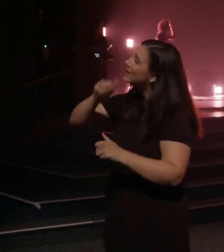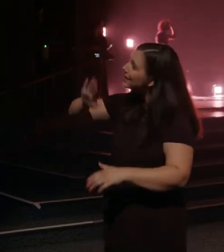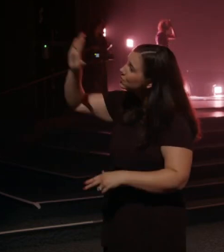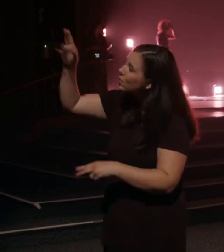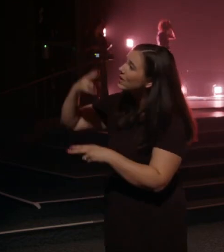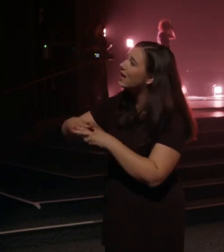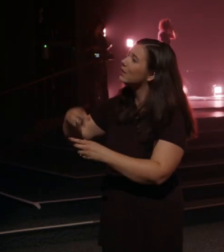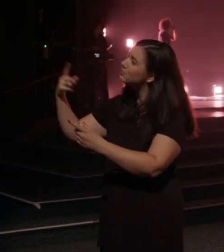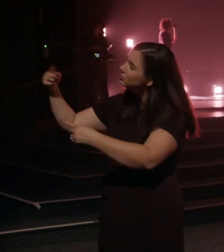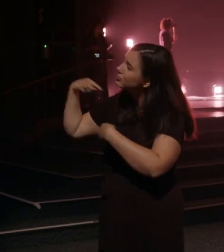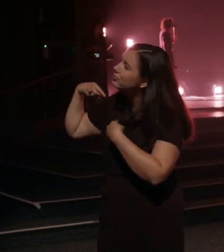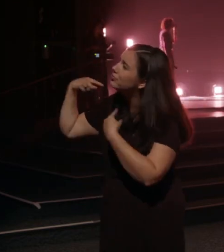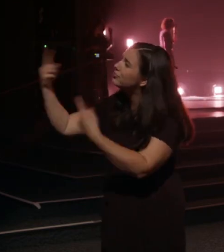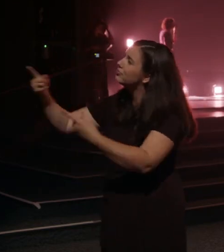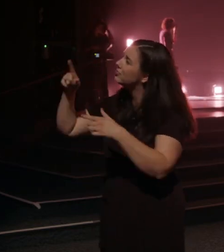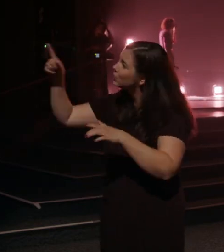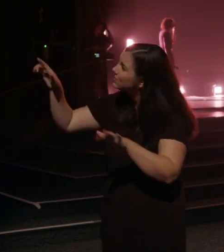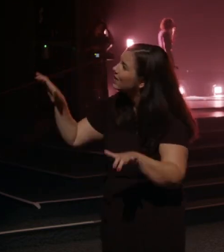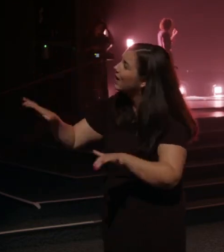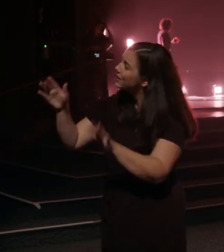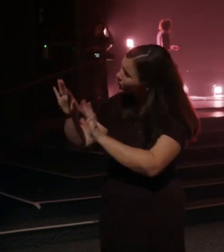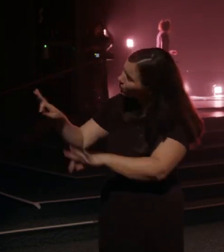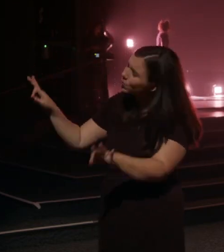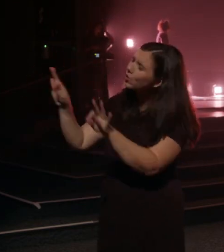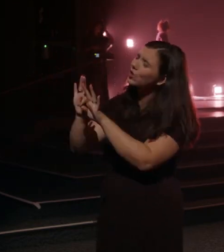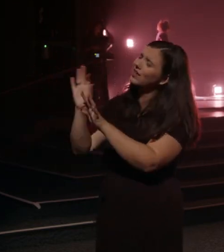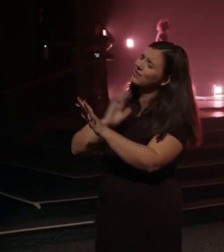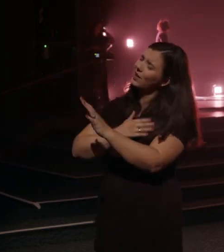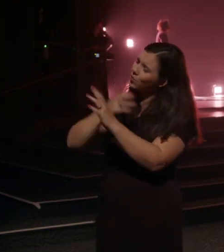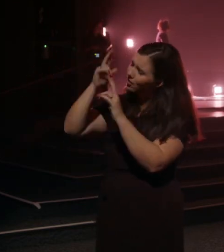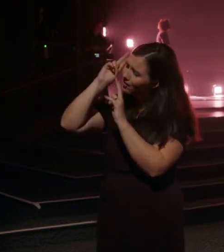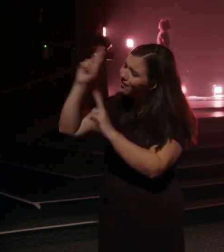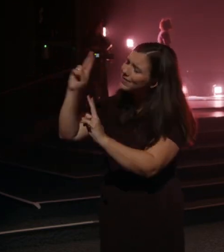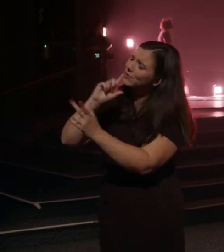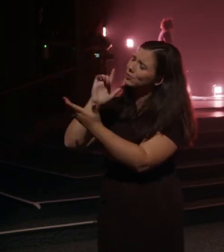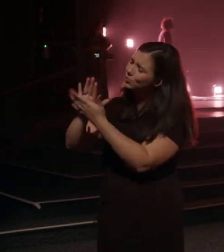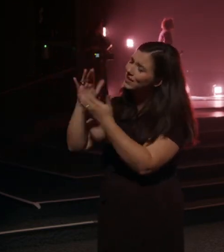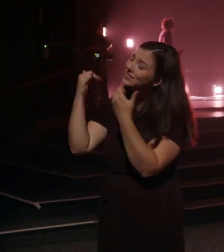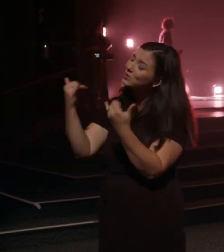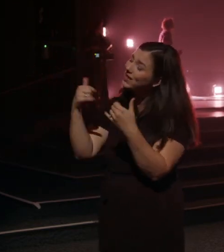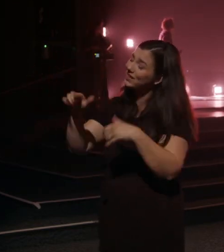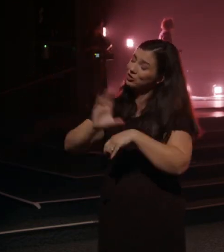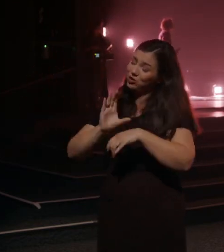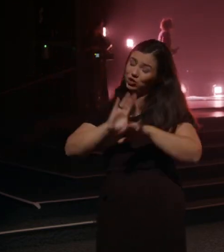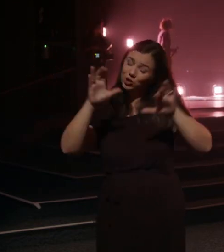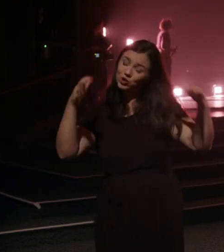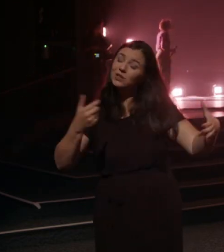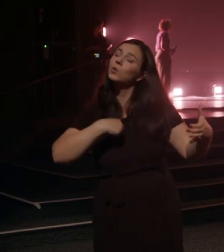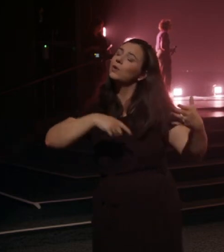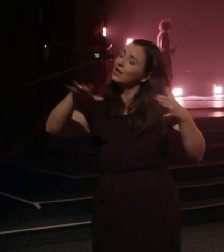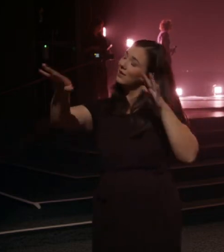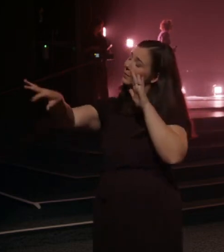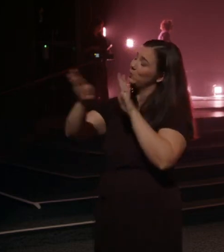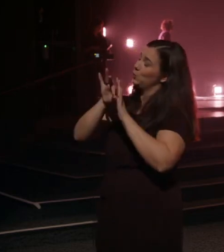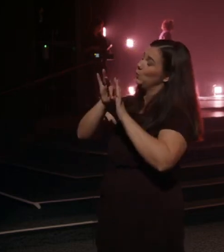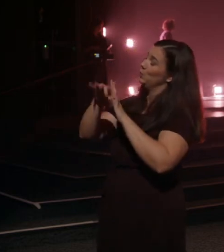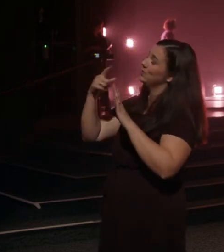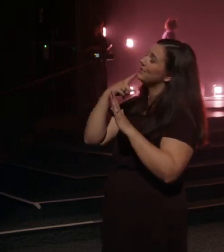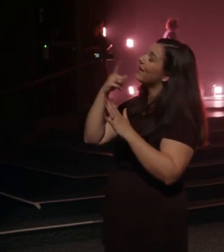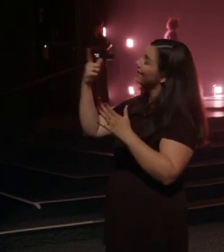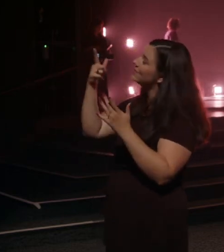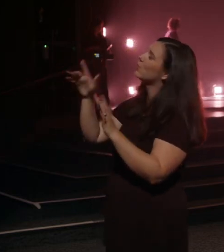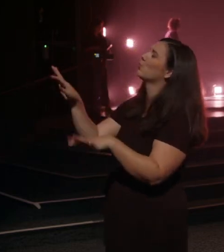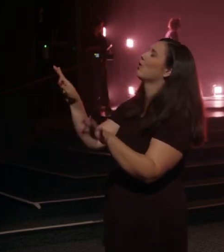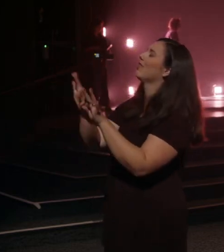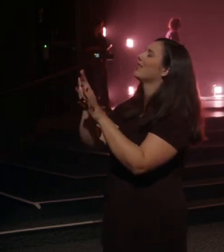name. God, you're worthy of our honor and our praise. Today as a church, God, we choose to say that you are